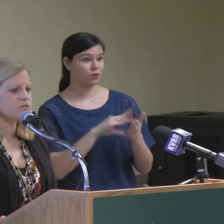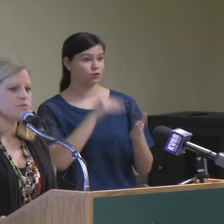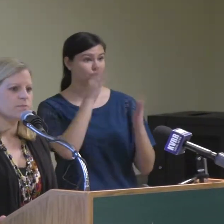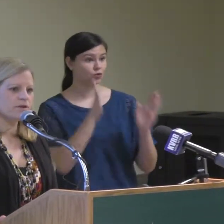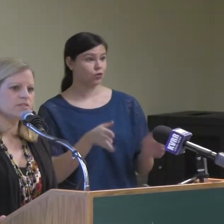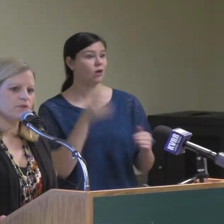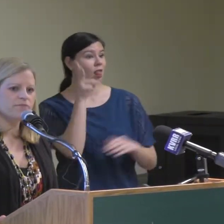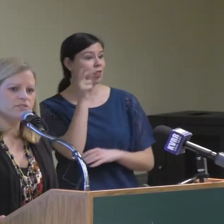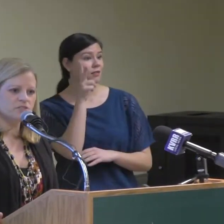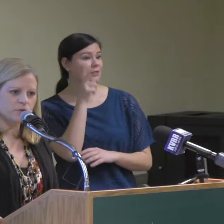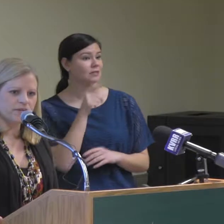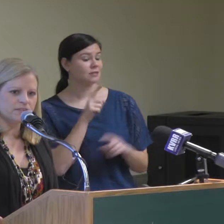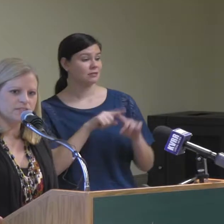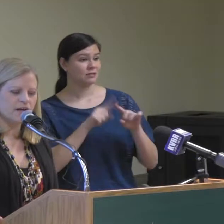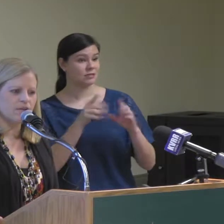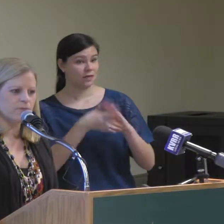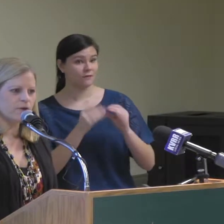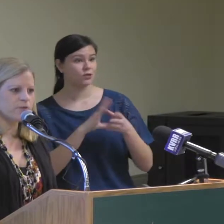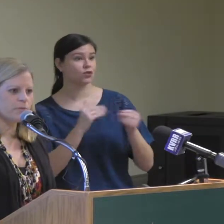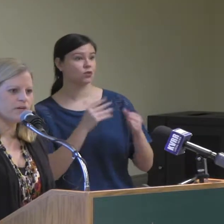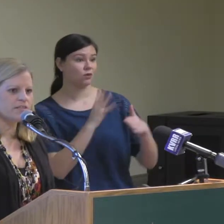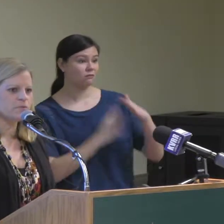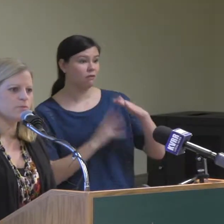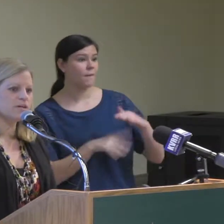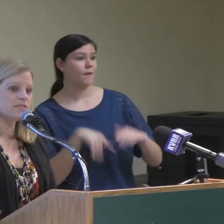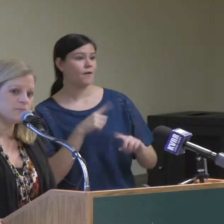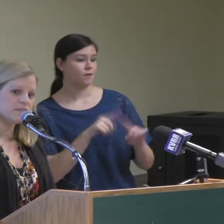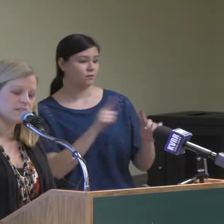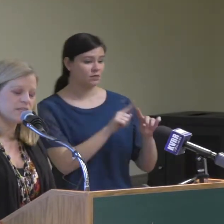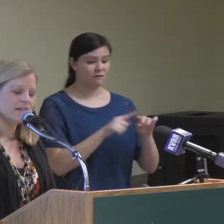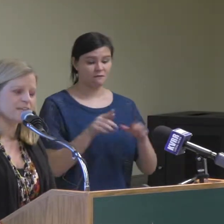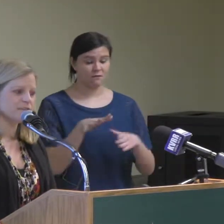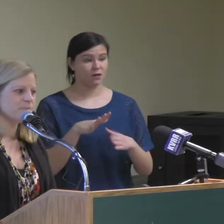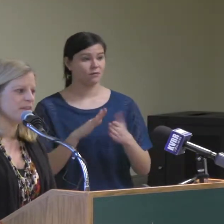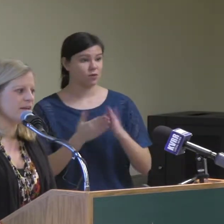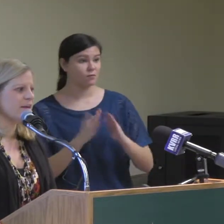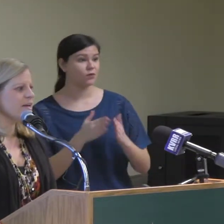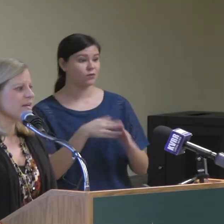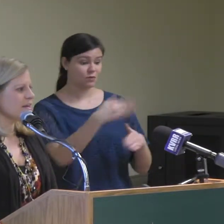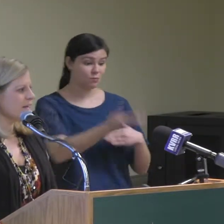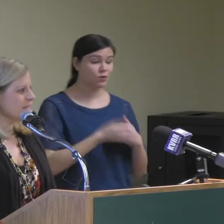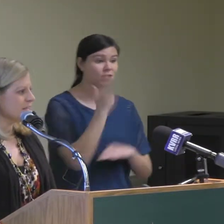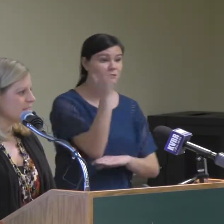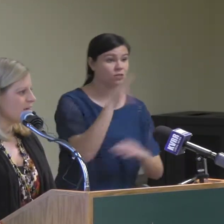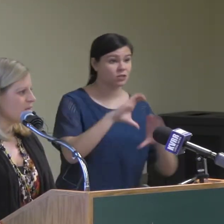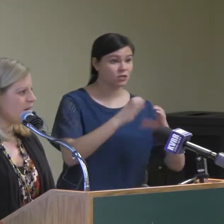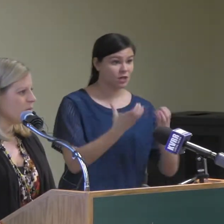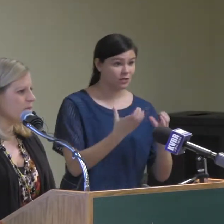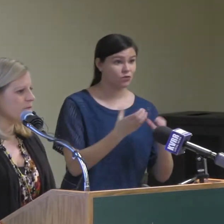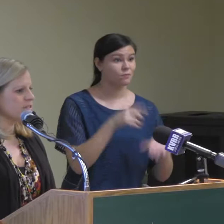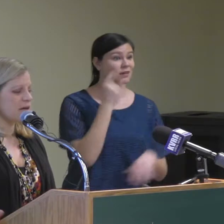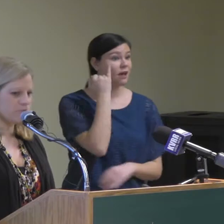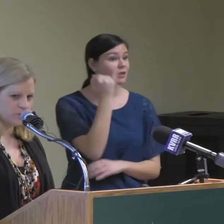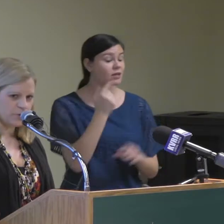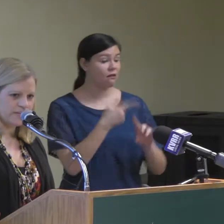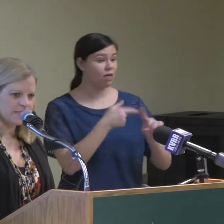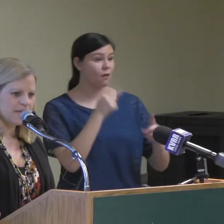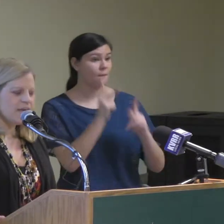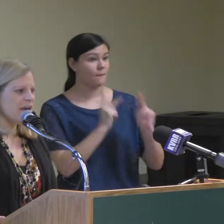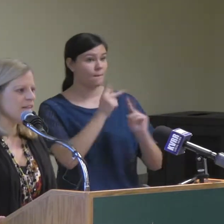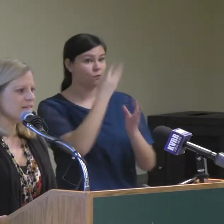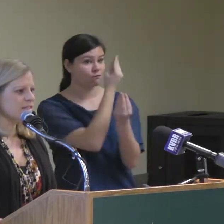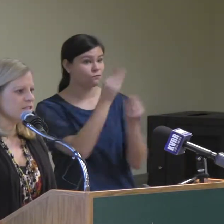listen to immigrant and refugee stories from around the community. So we bring in speakers to the classroom and they get an idea of how people tell their